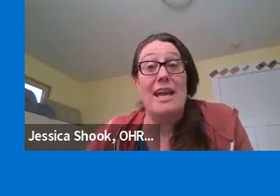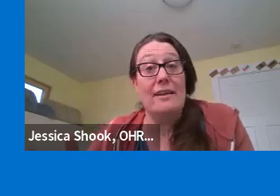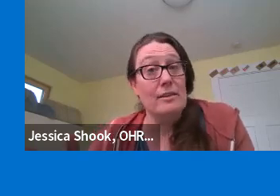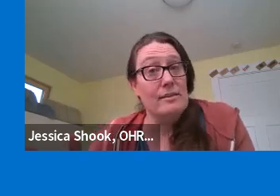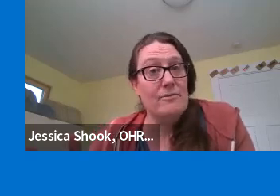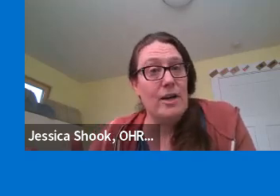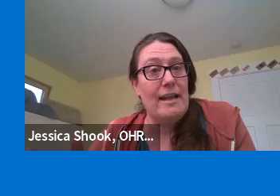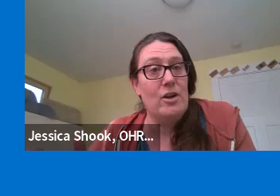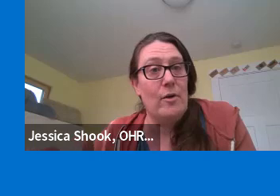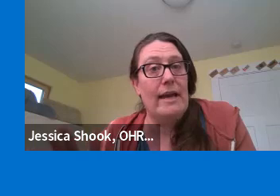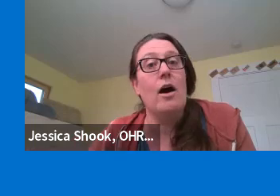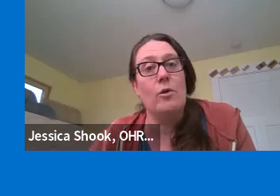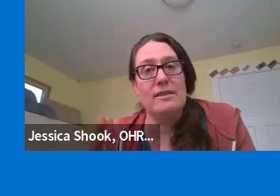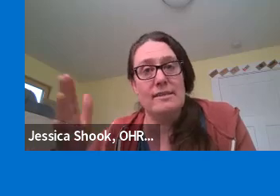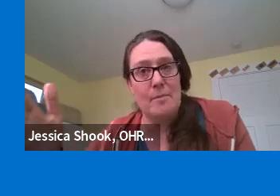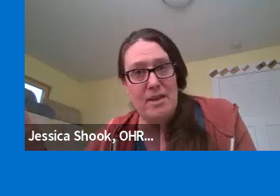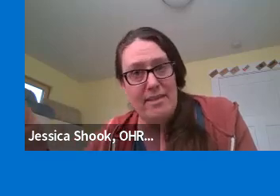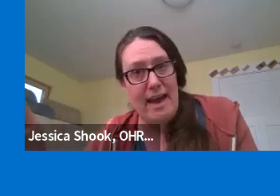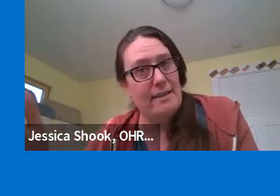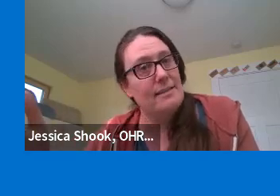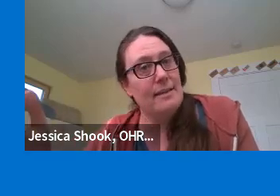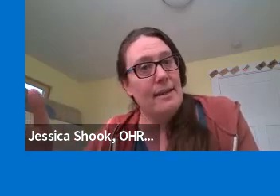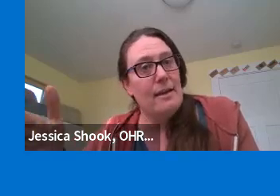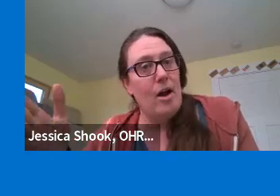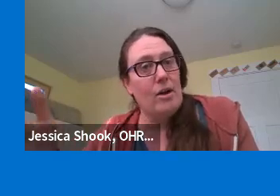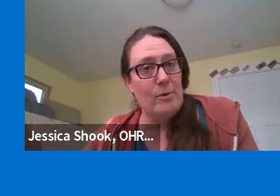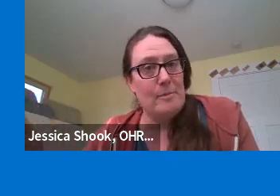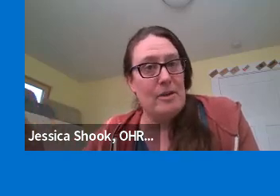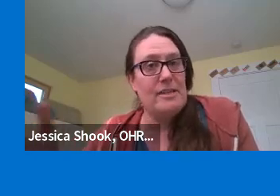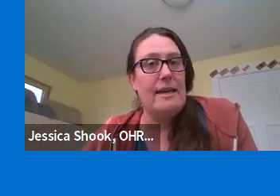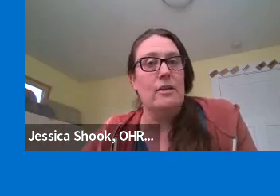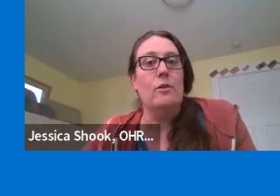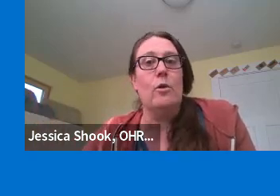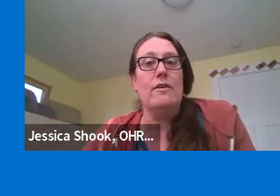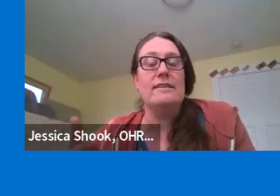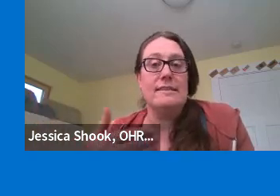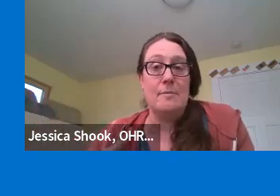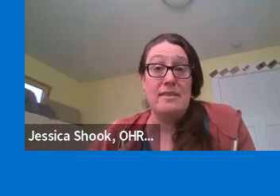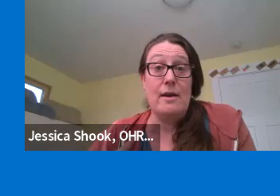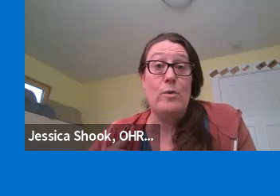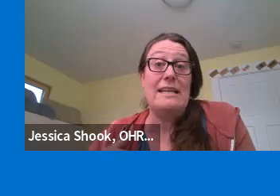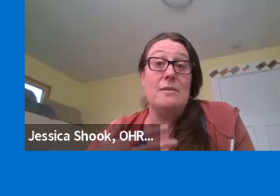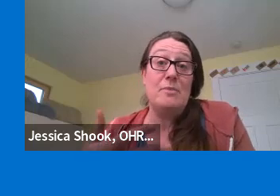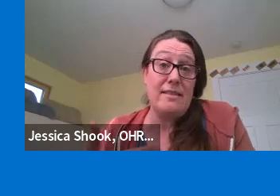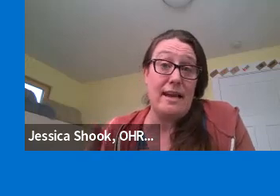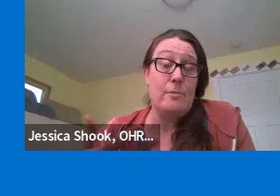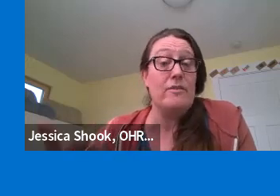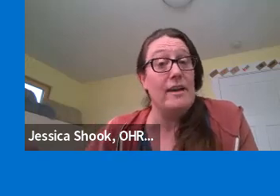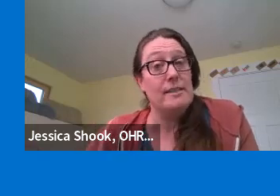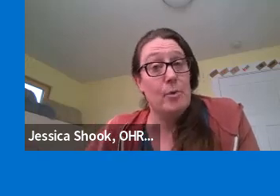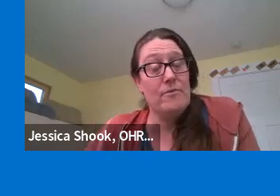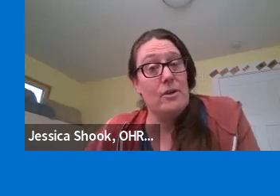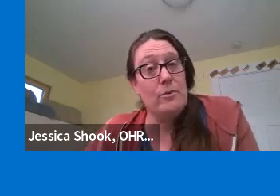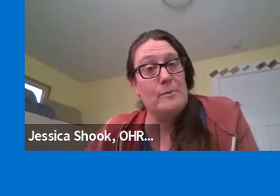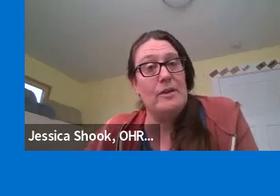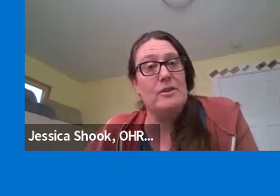those channels for kind of going, oh, this is something that our co-responders handle, or this is something that we need to be there and